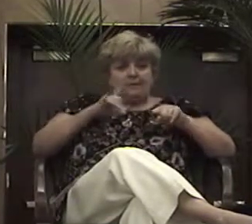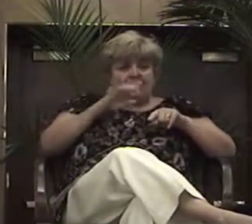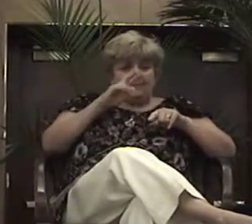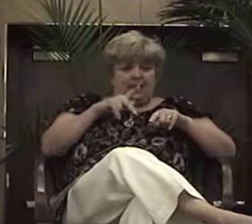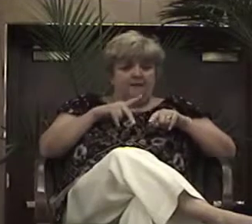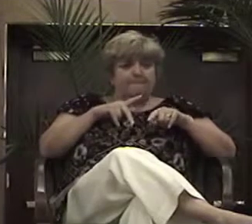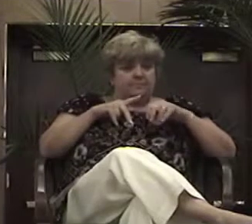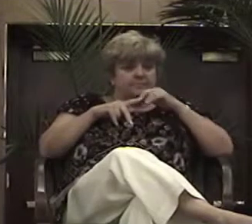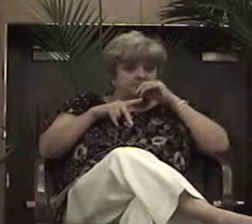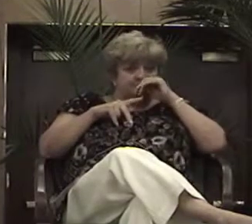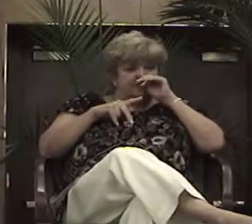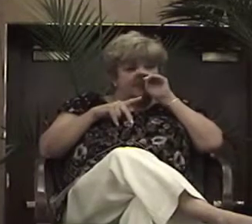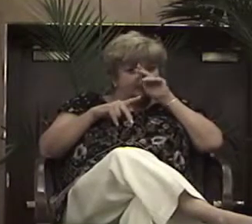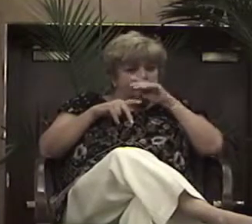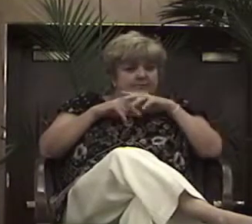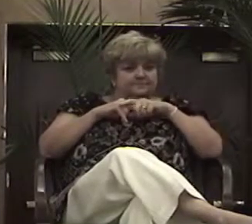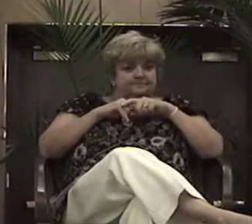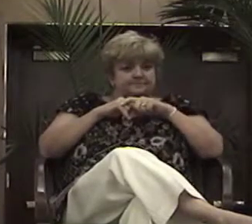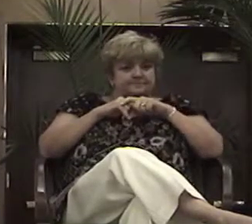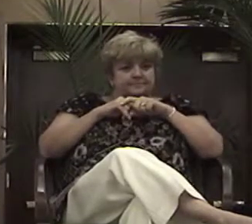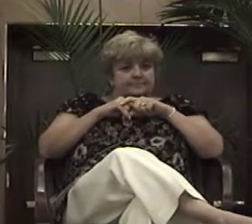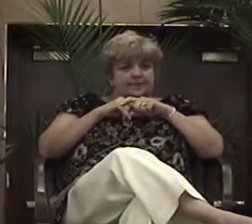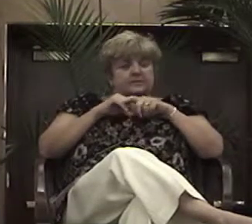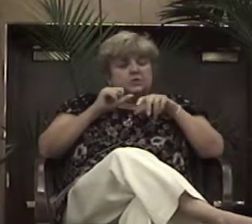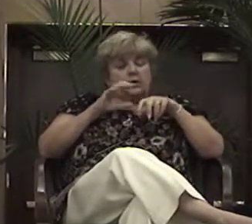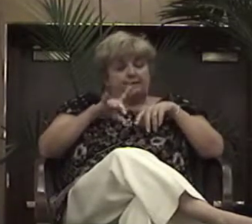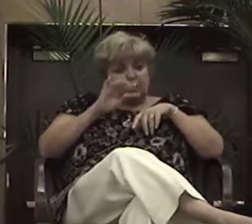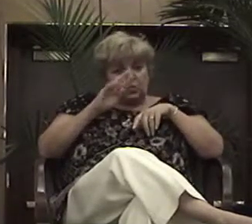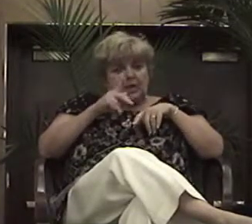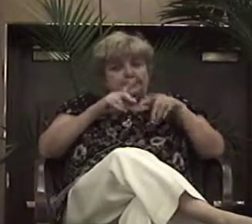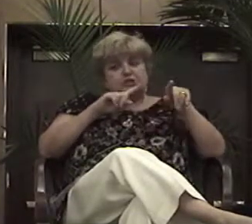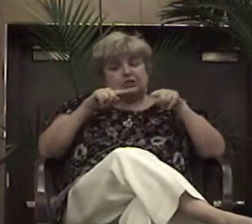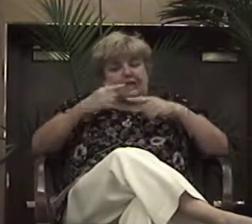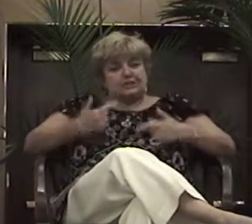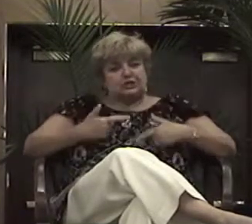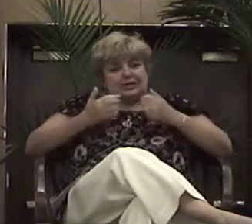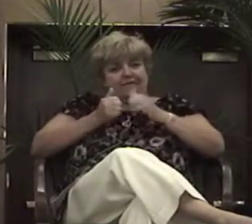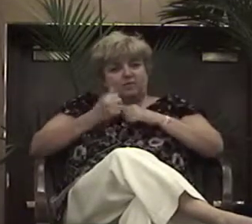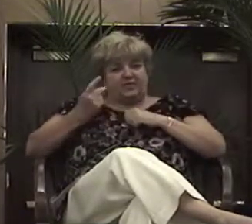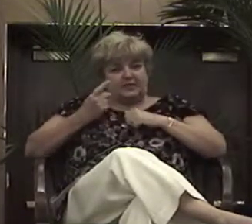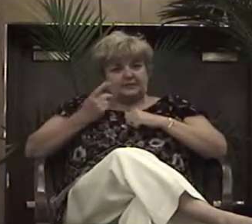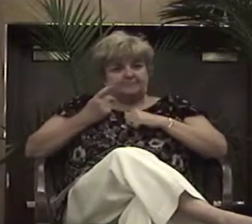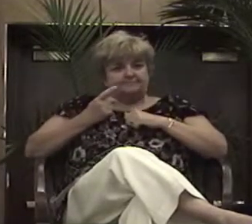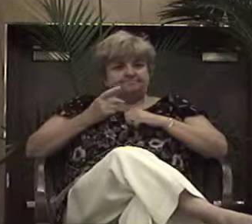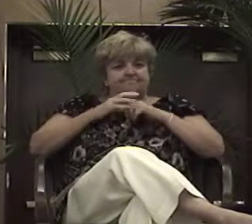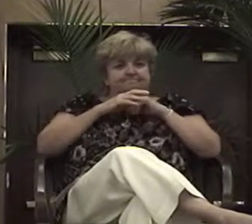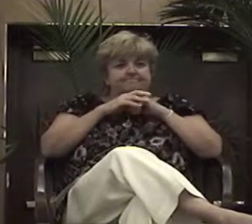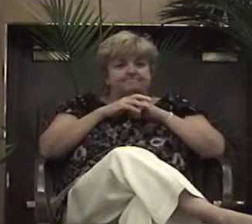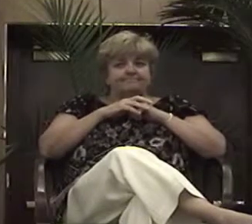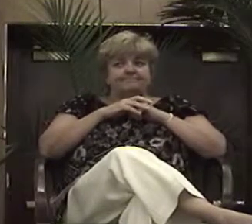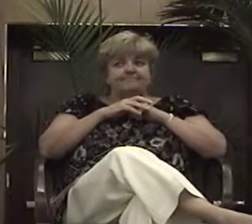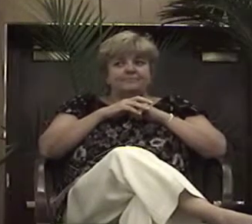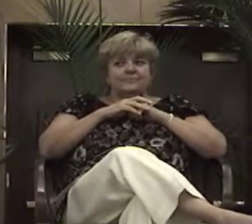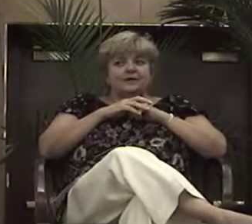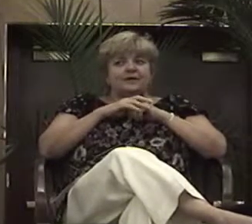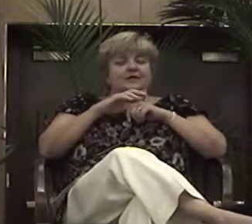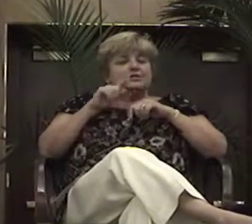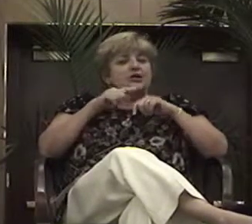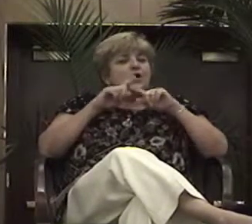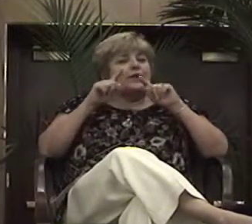final years with us? The furthest she'd ever been from home in her whole life was 23 miles. She'd never been